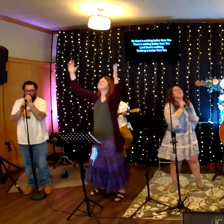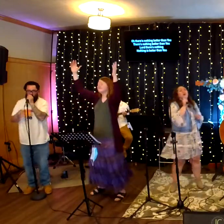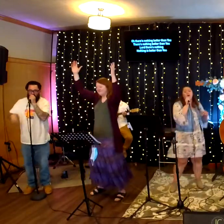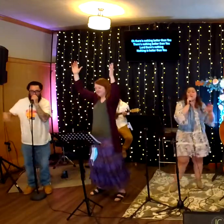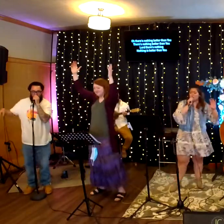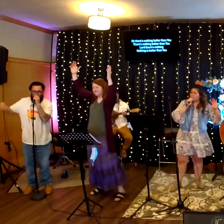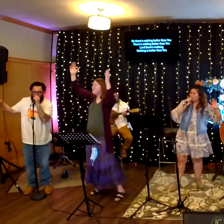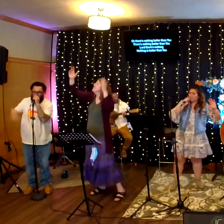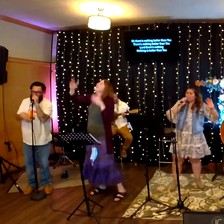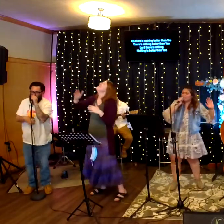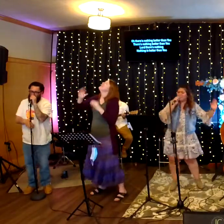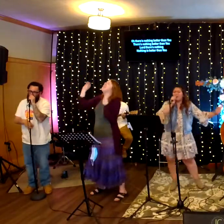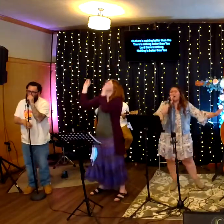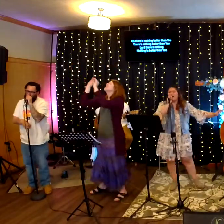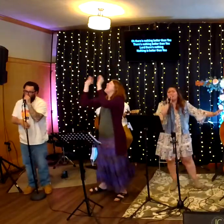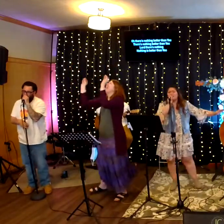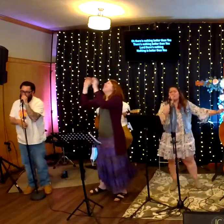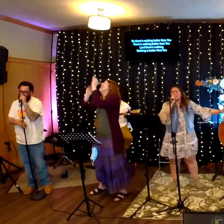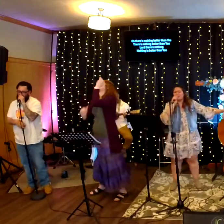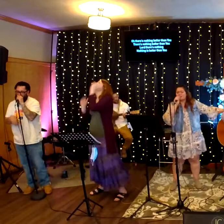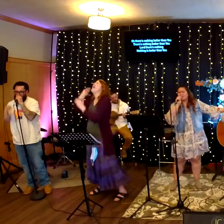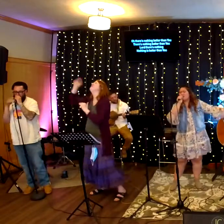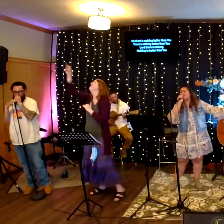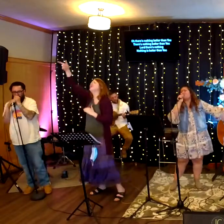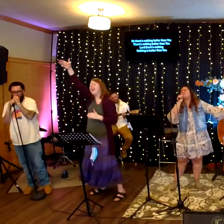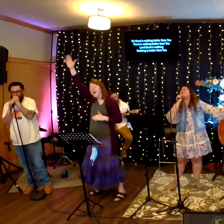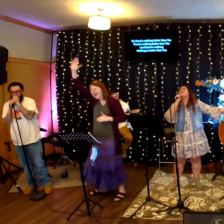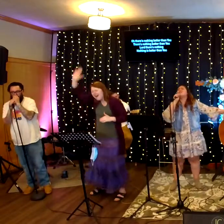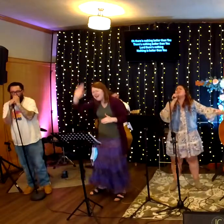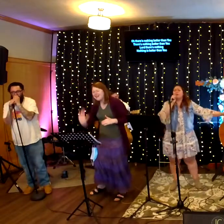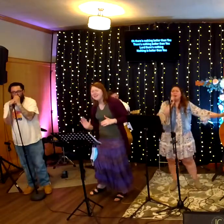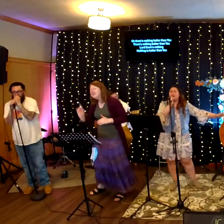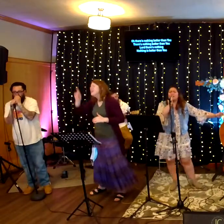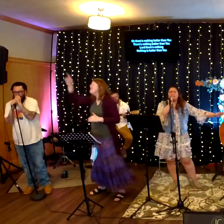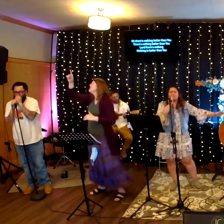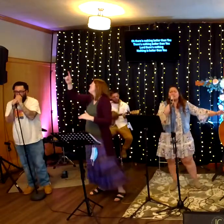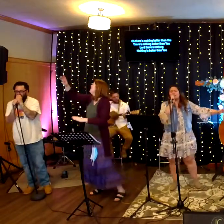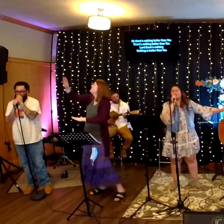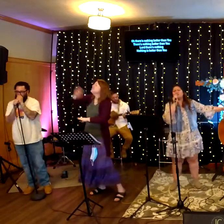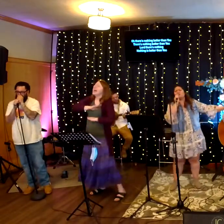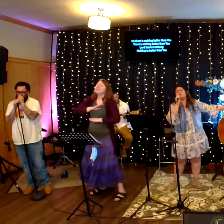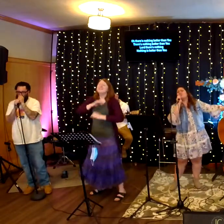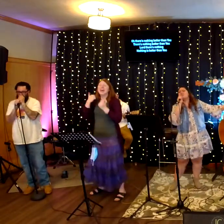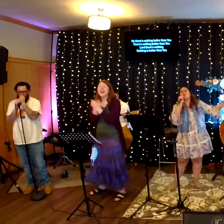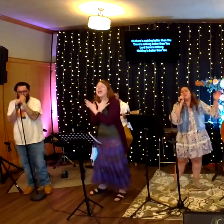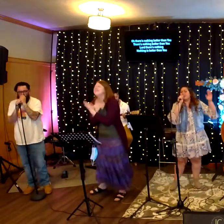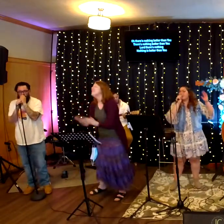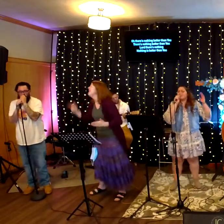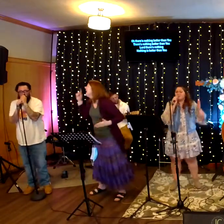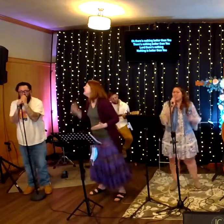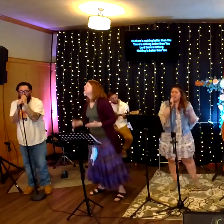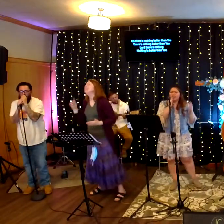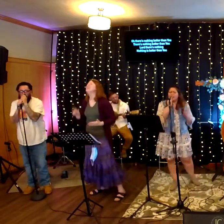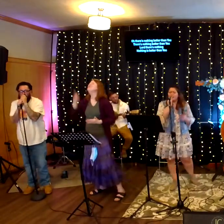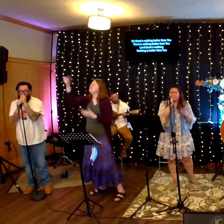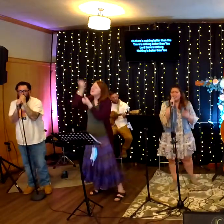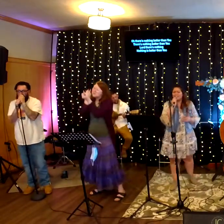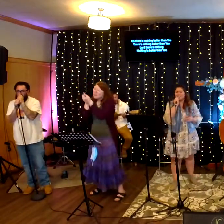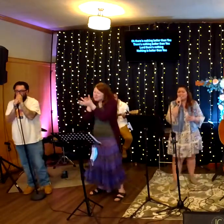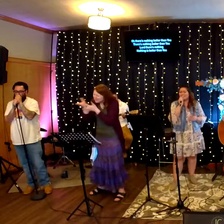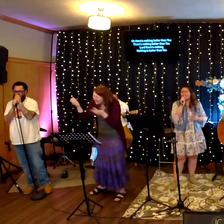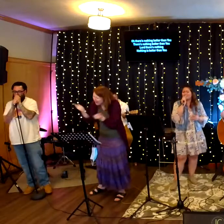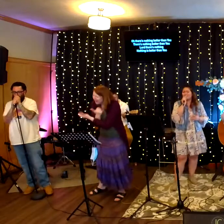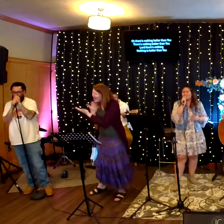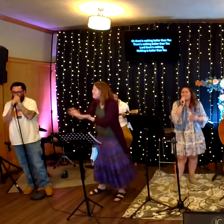Come on. Oh, there's nothing better than you. Oh, there's